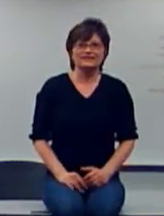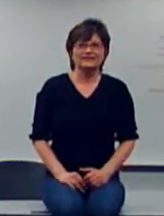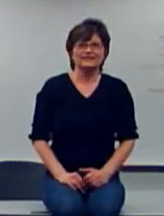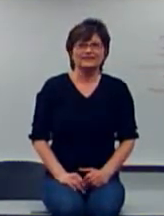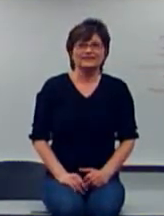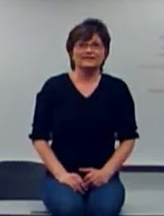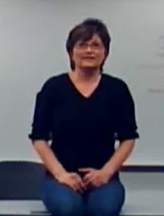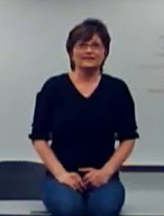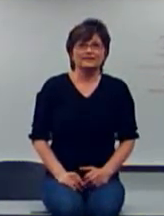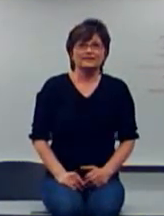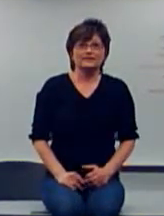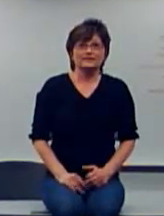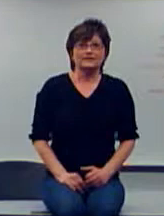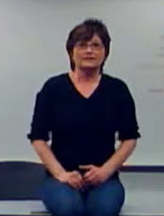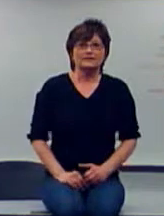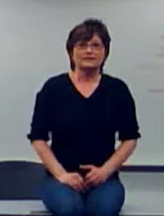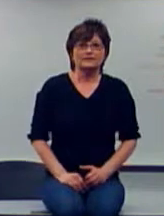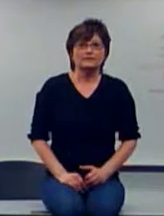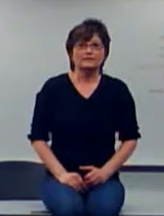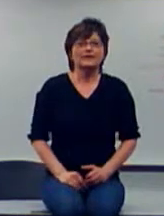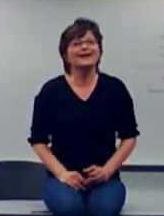BEI, because I was like, ooh, I want to watch this one.